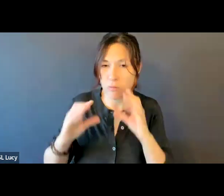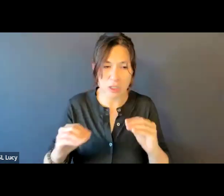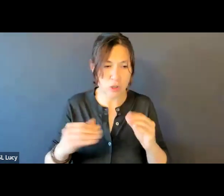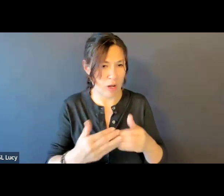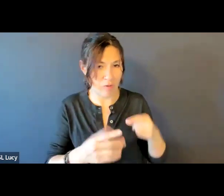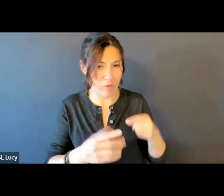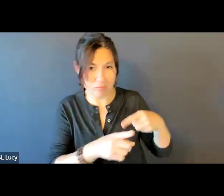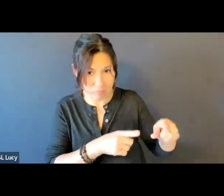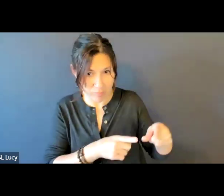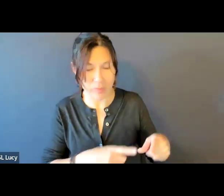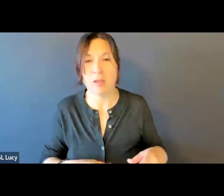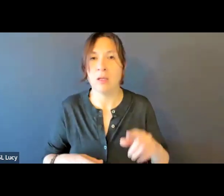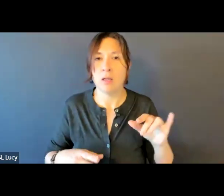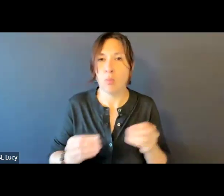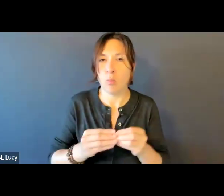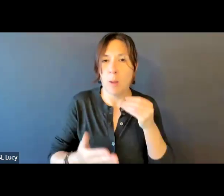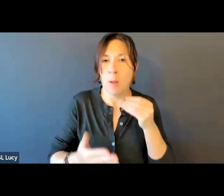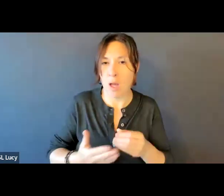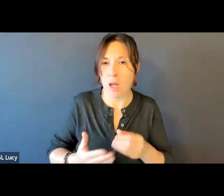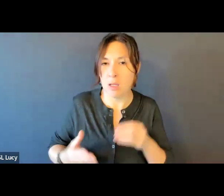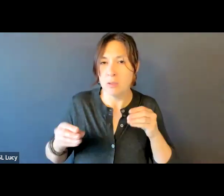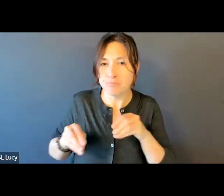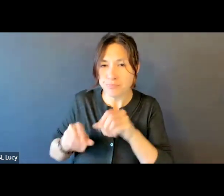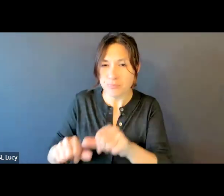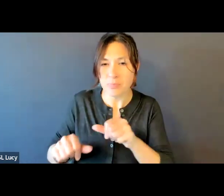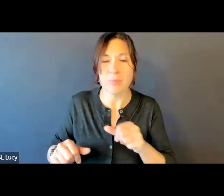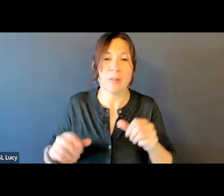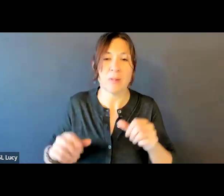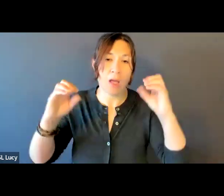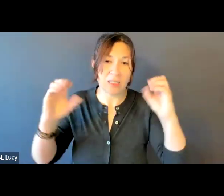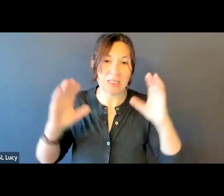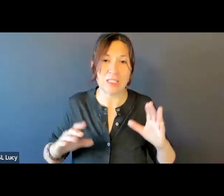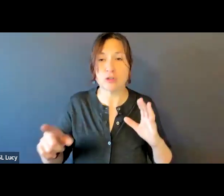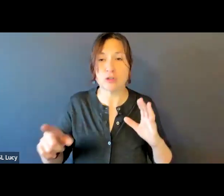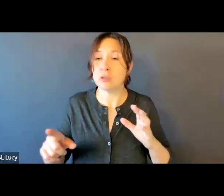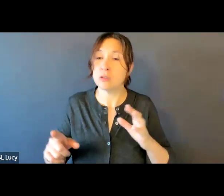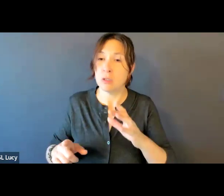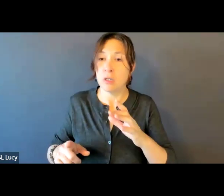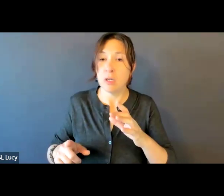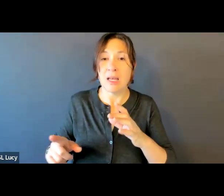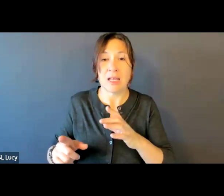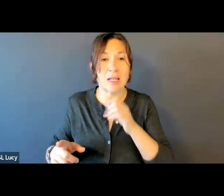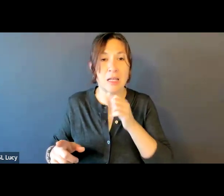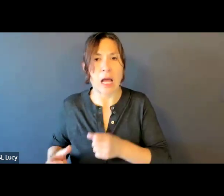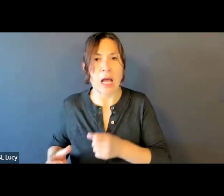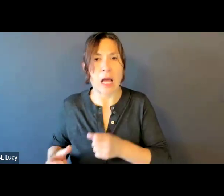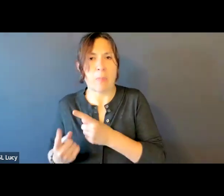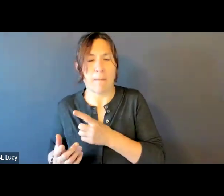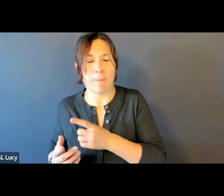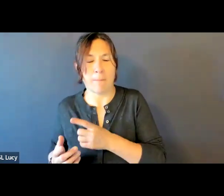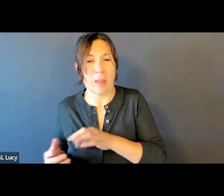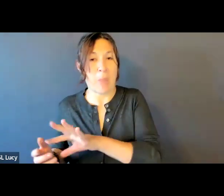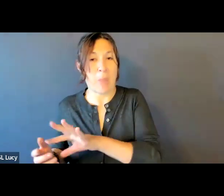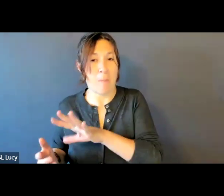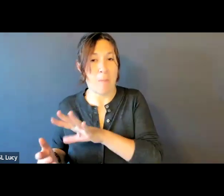into supporting our educators in funding them seeking these additional certs, so teachers aren't spending this money on their own. Funding